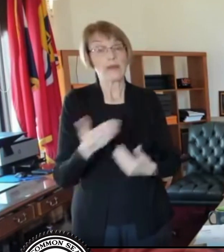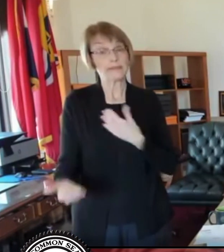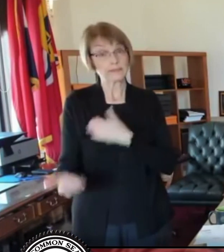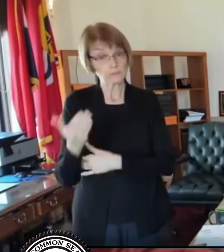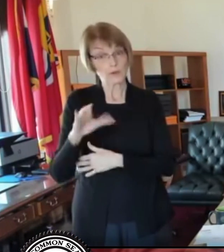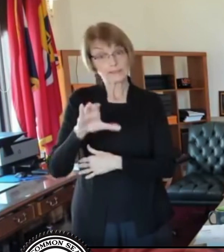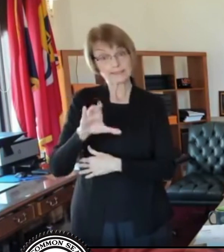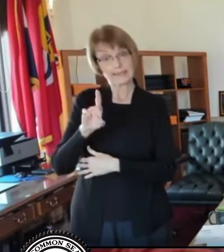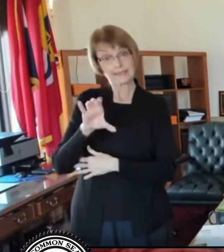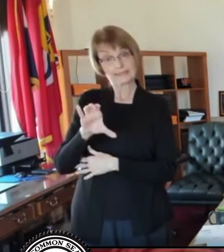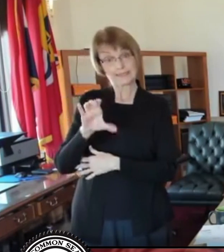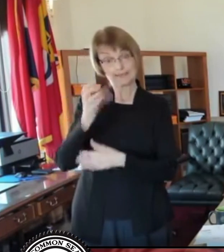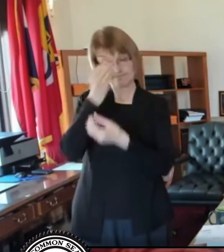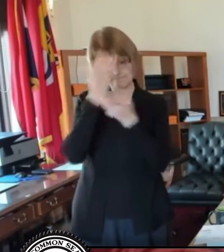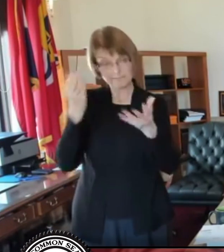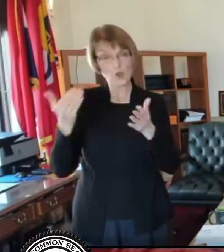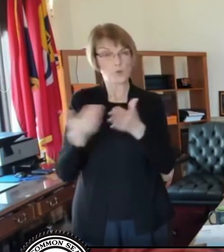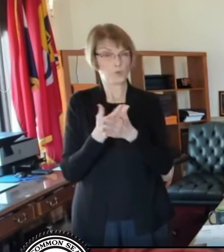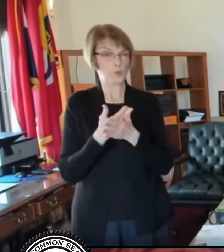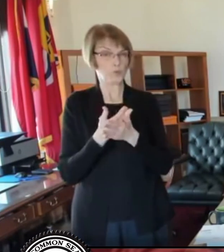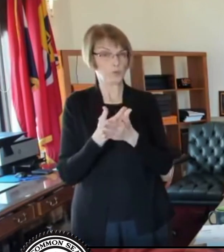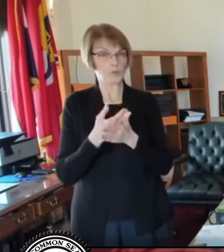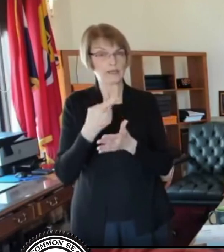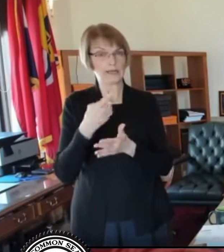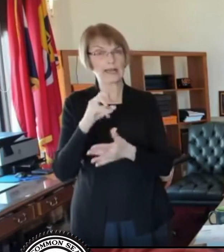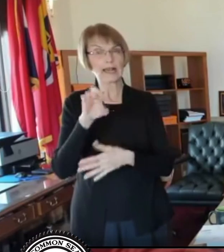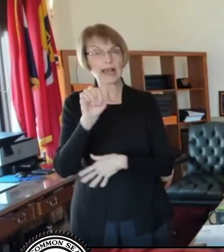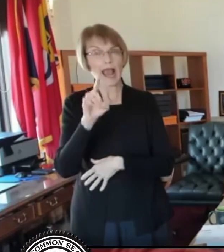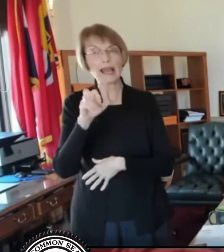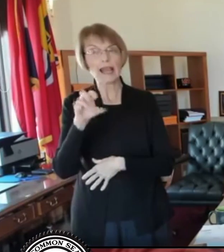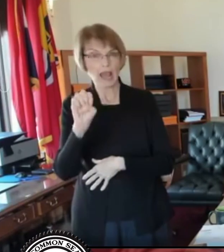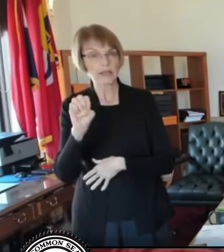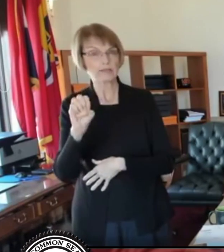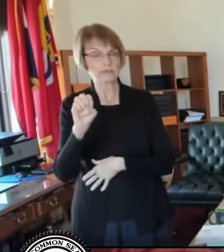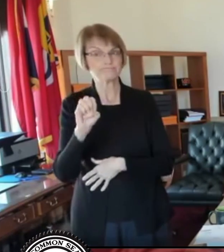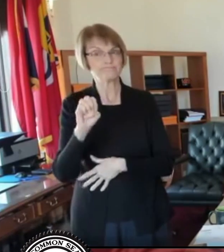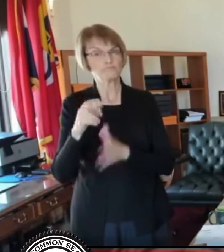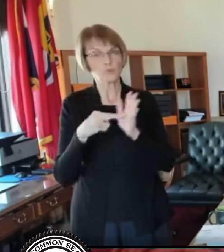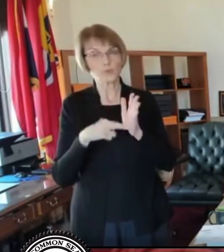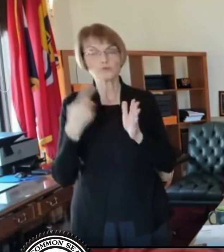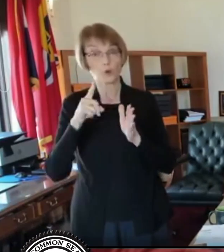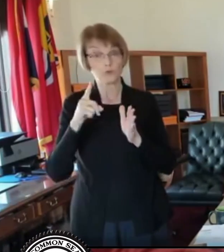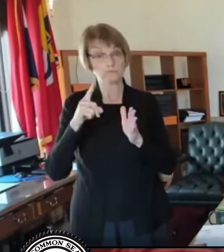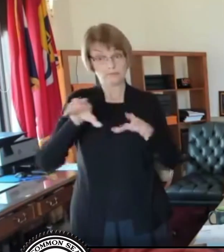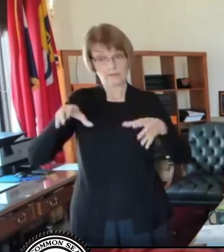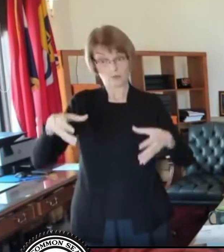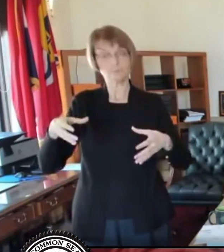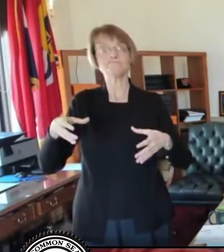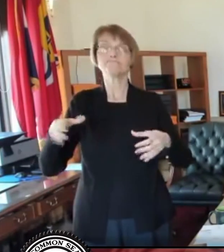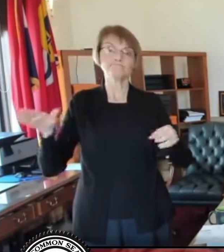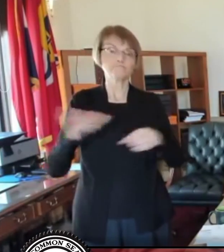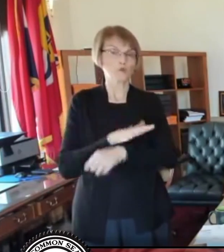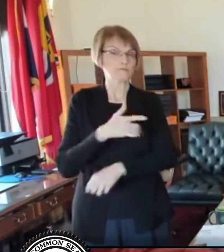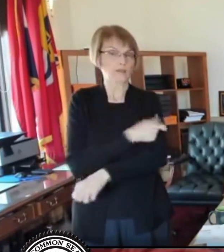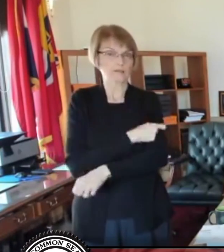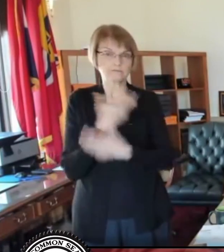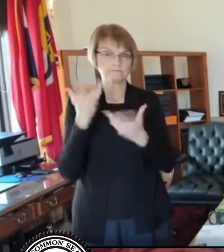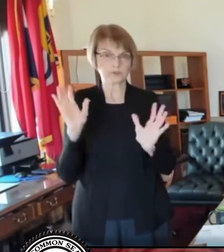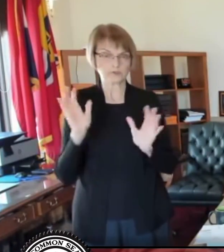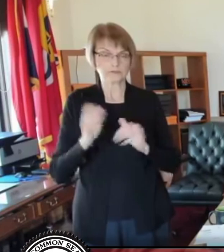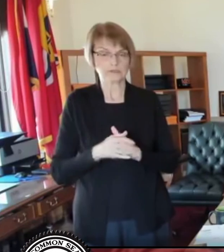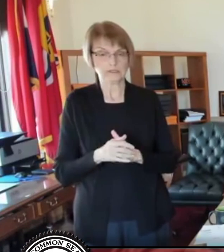with some guidelines for those folks who are fully vaccinated. And this is a little bit of a change from